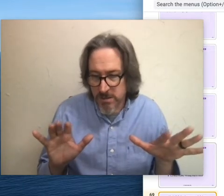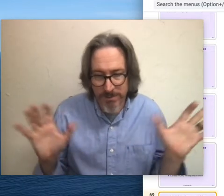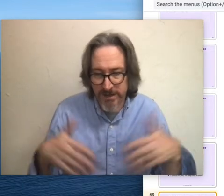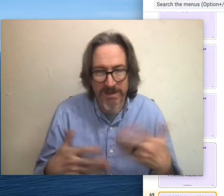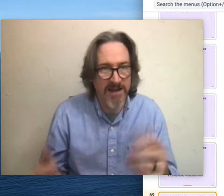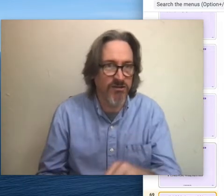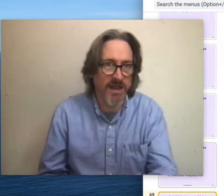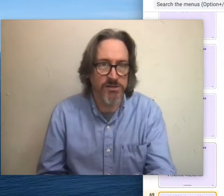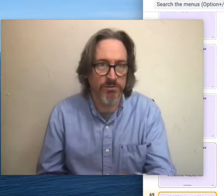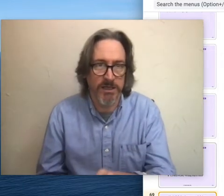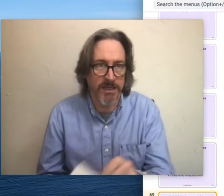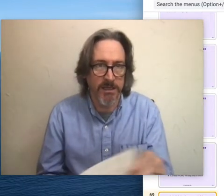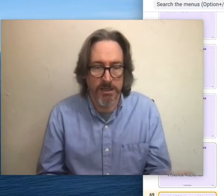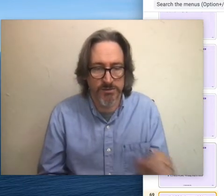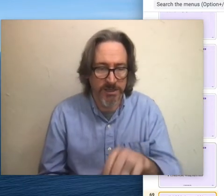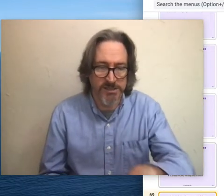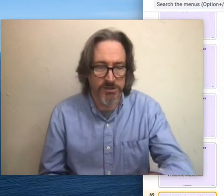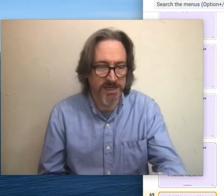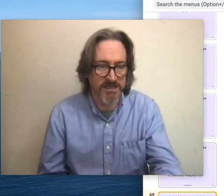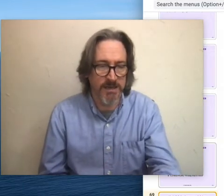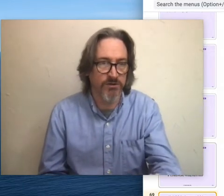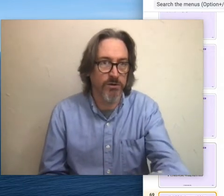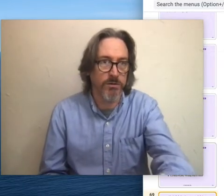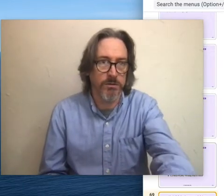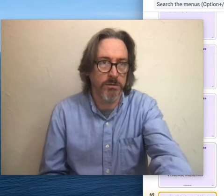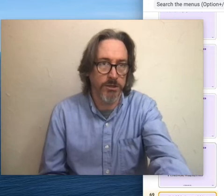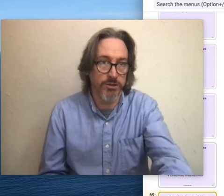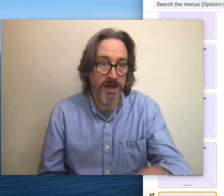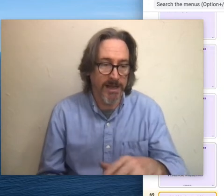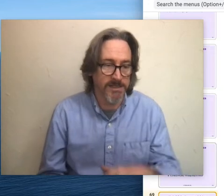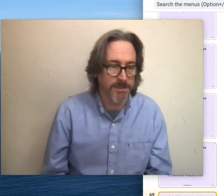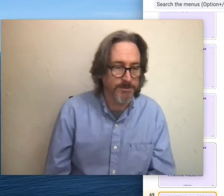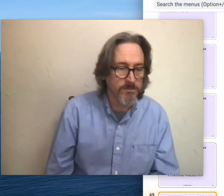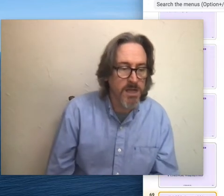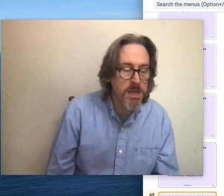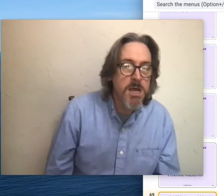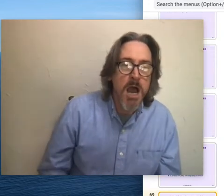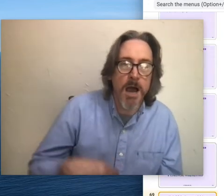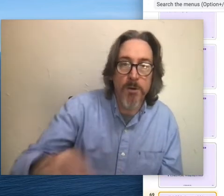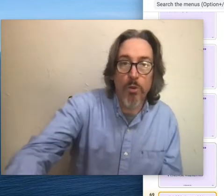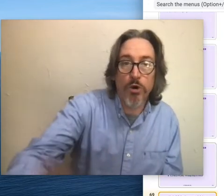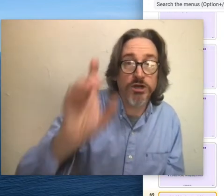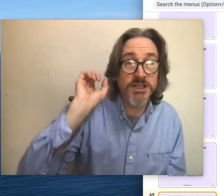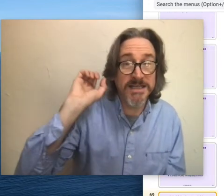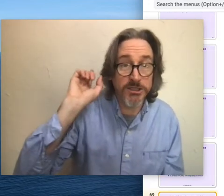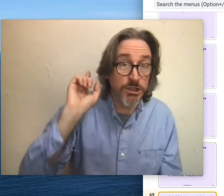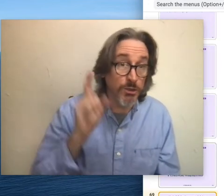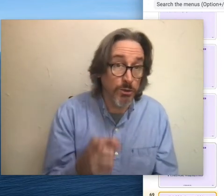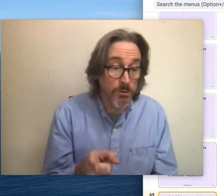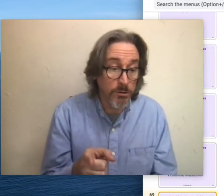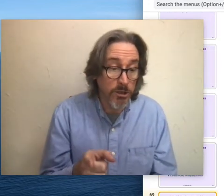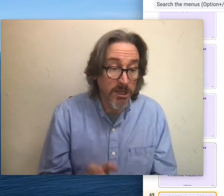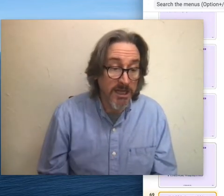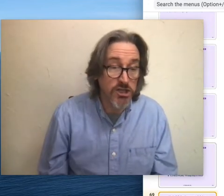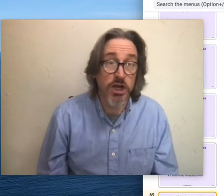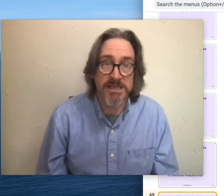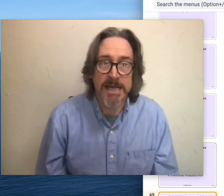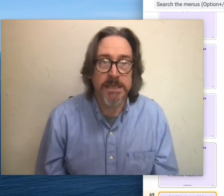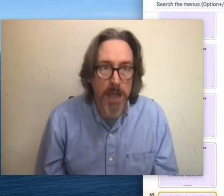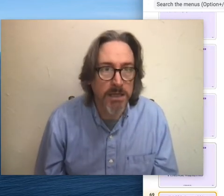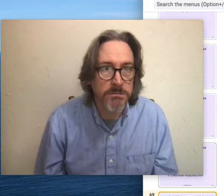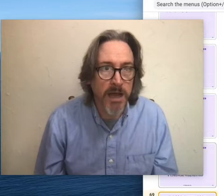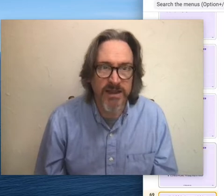moments, but then after that, it's really easy. Your second time through, you should ace it. Worksheet 2